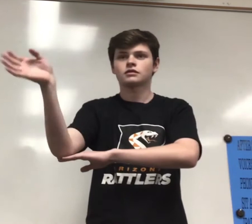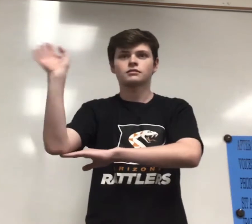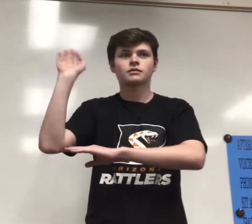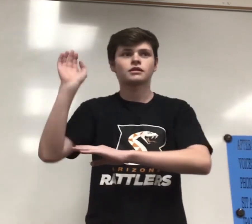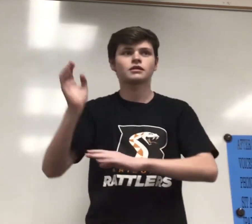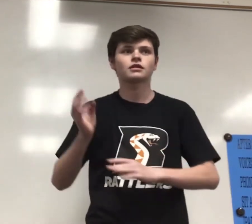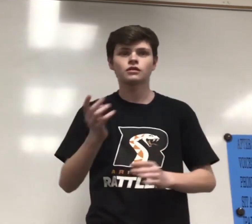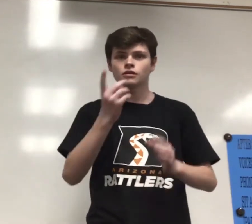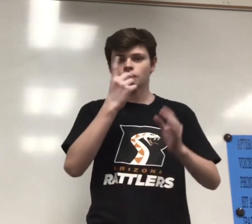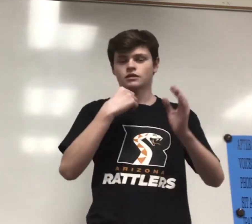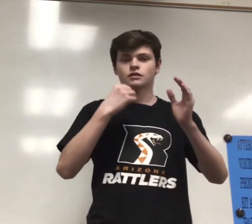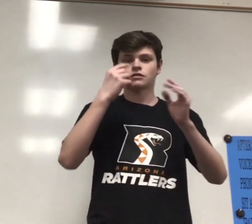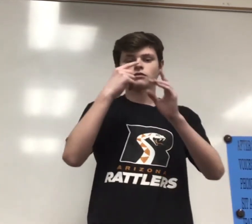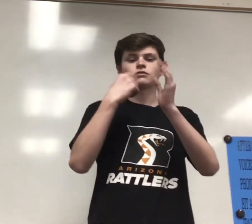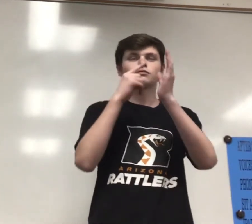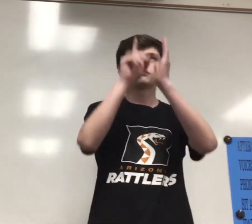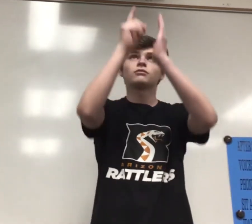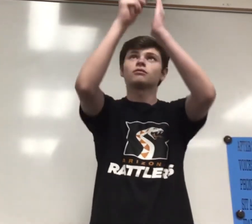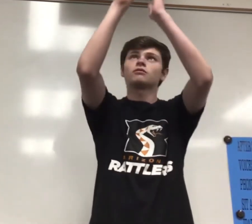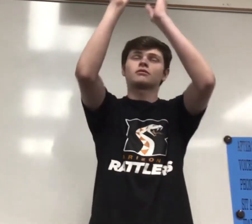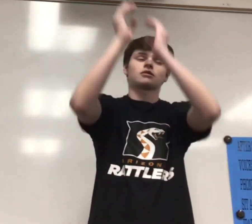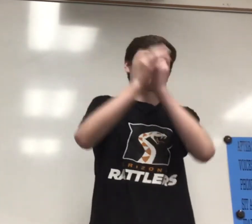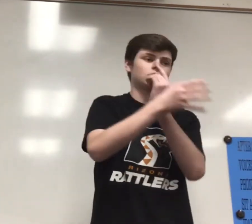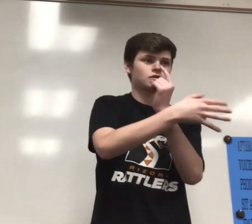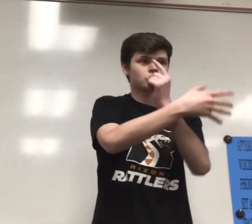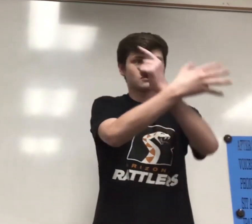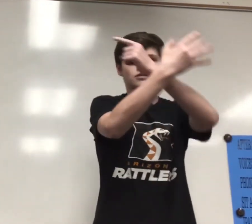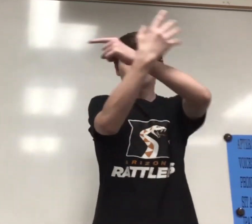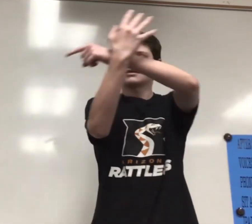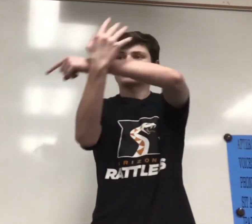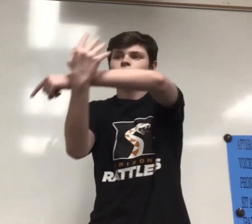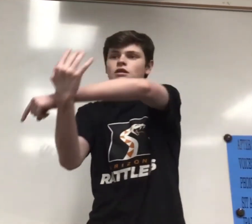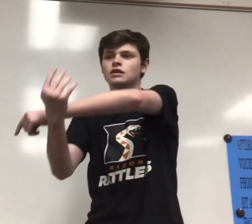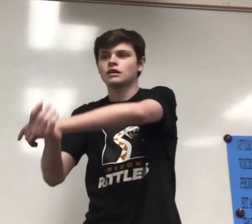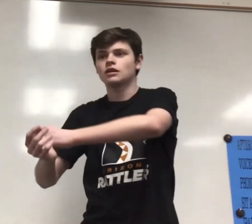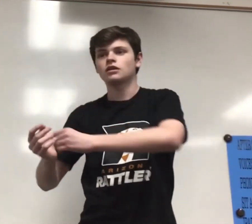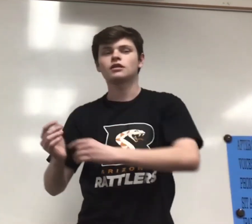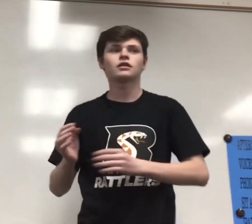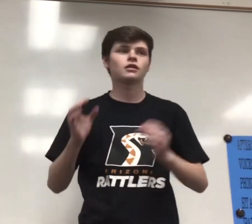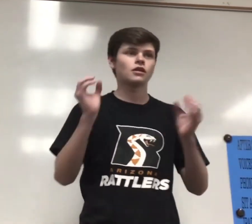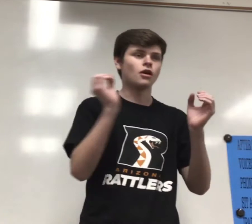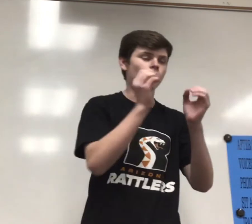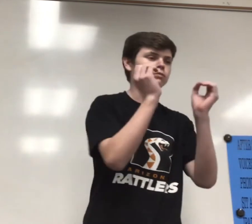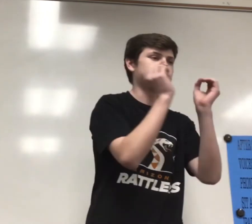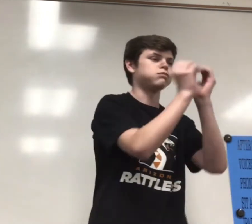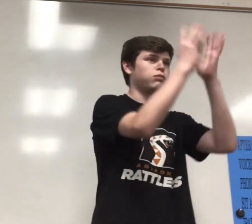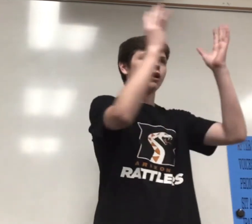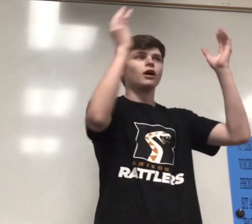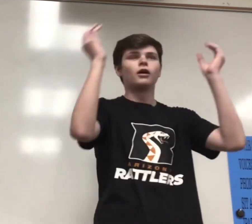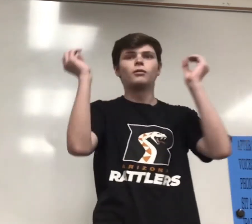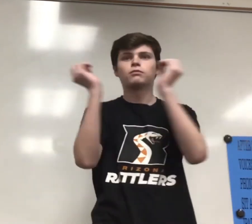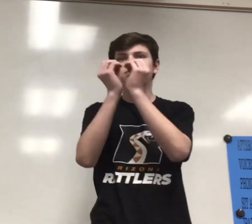And the rocket's red glare, the bombs bursting